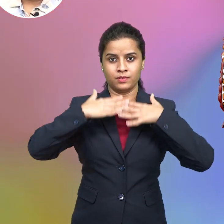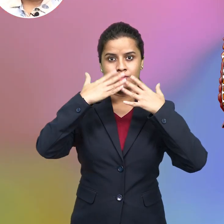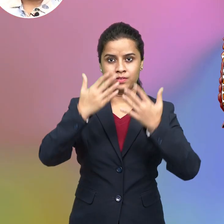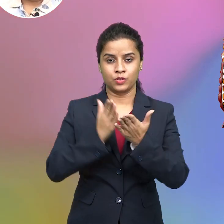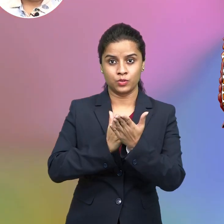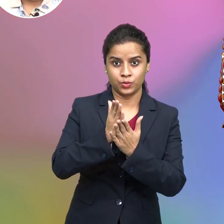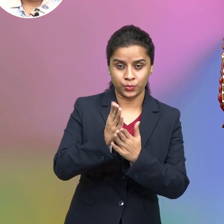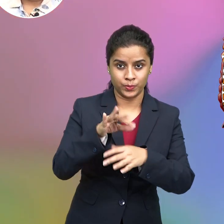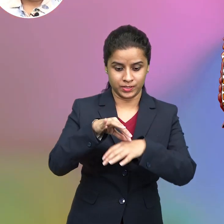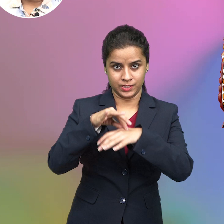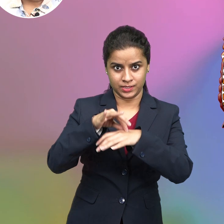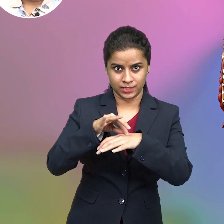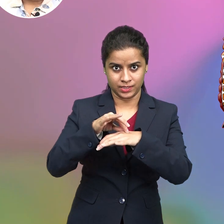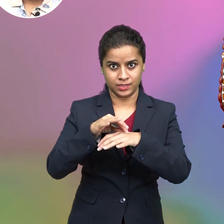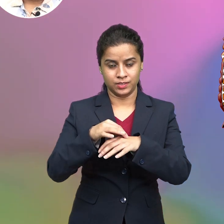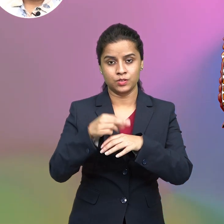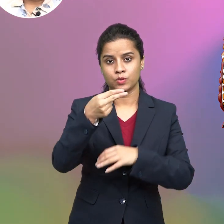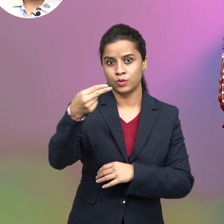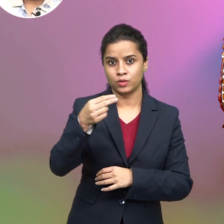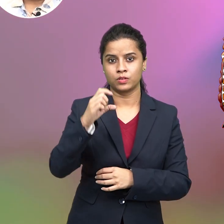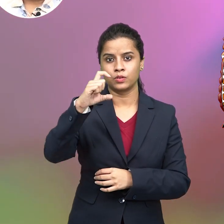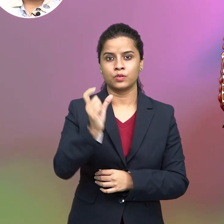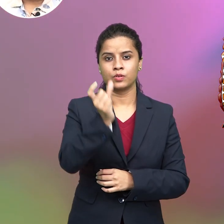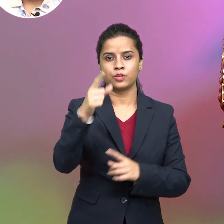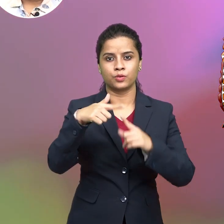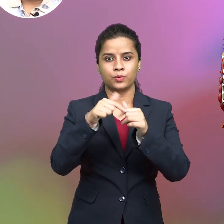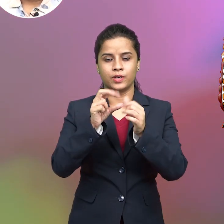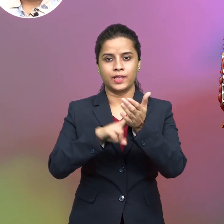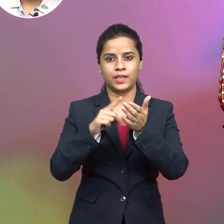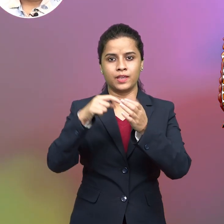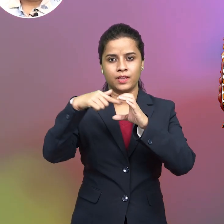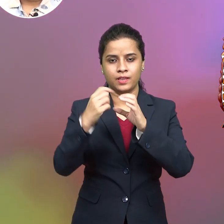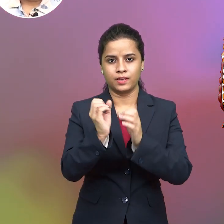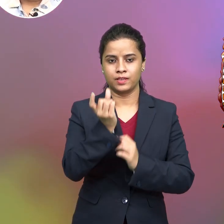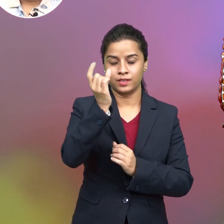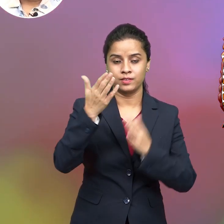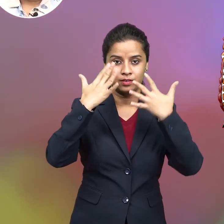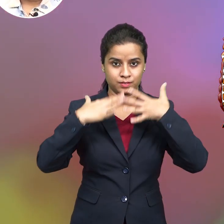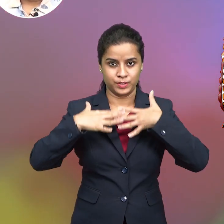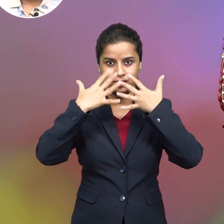Respiration through the skin is called cutaneous respiration.